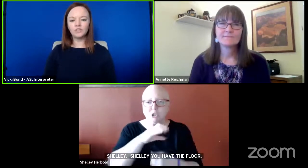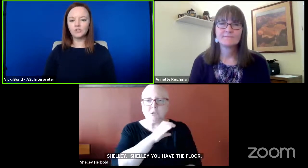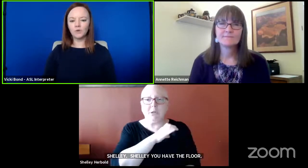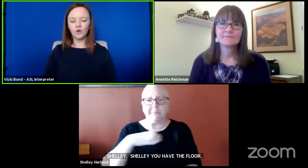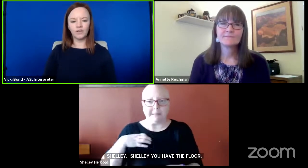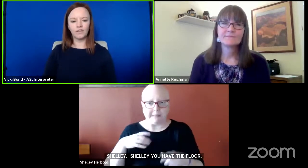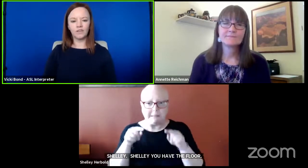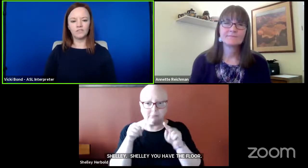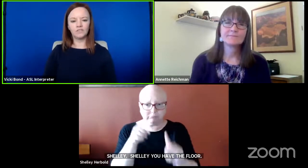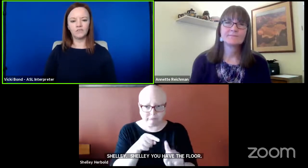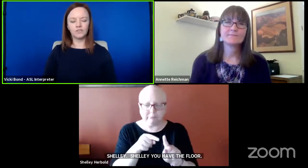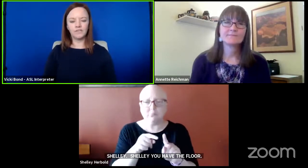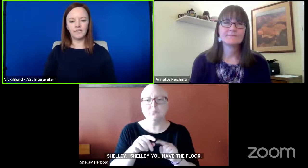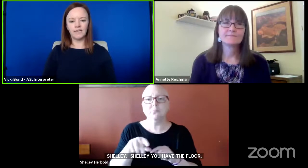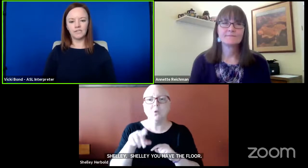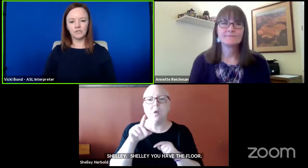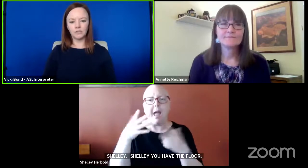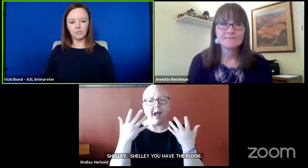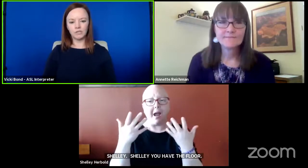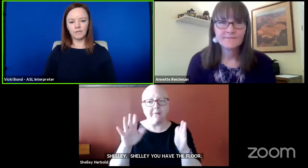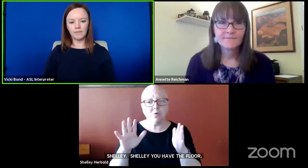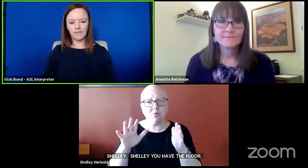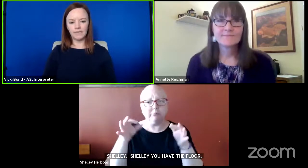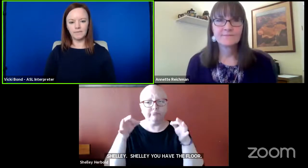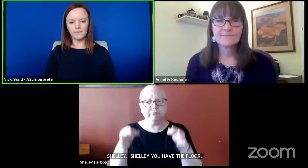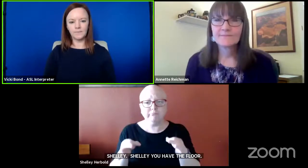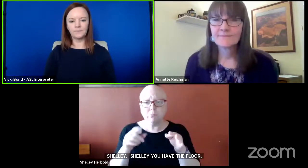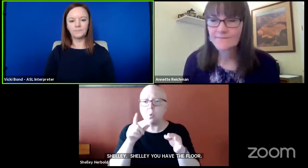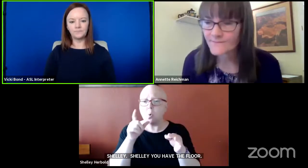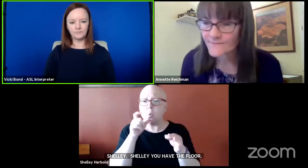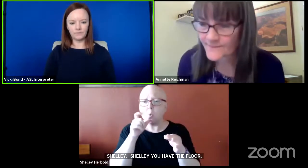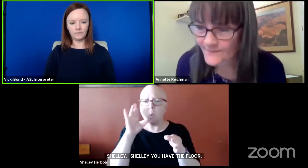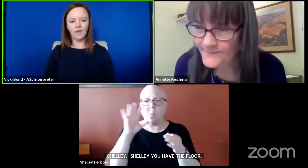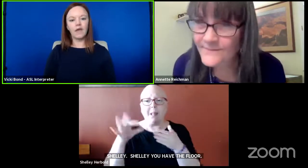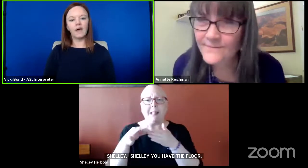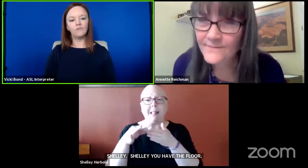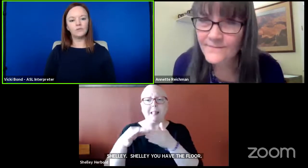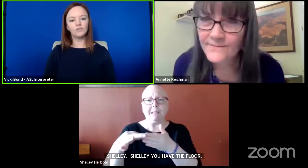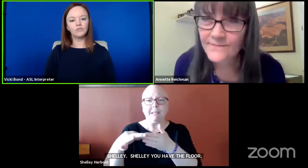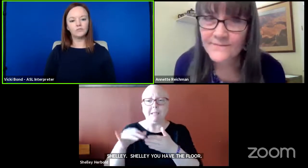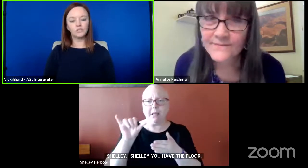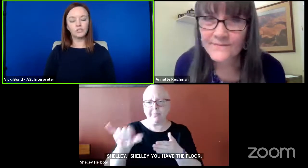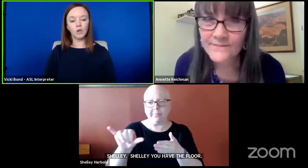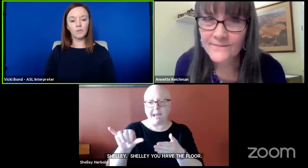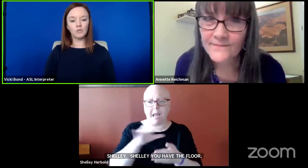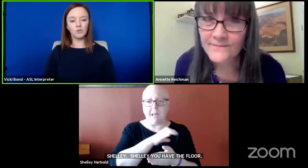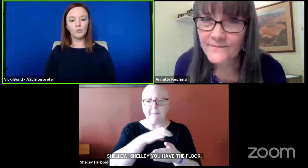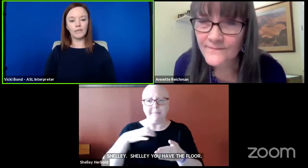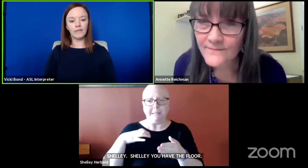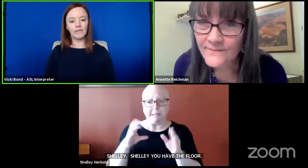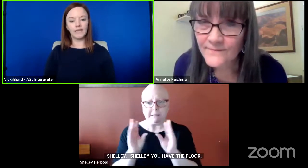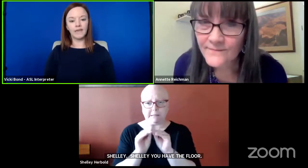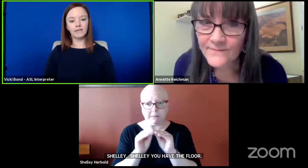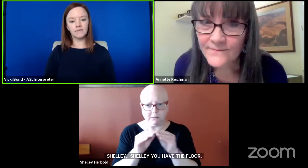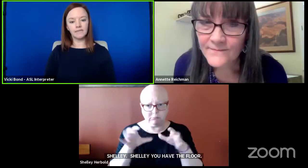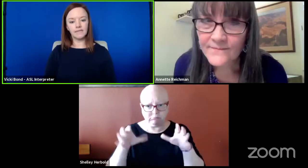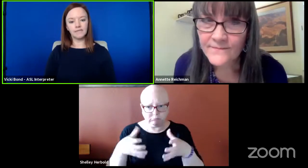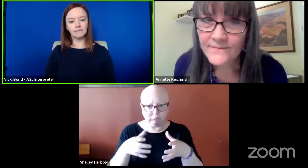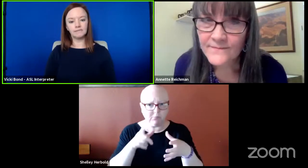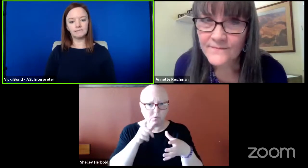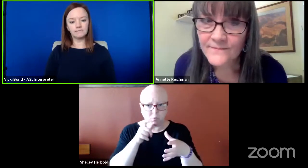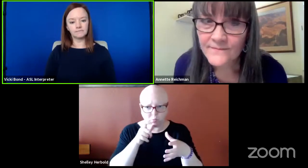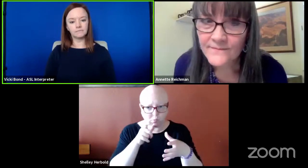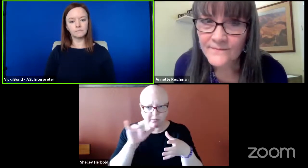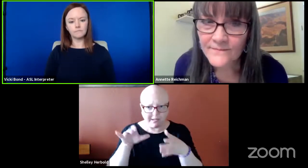I have a question regarding the Diversity and Inclusion Committee. Have you determined who will lead that